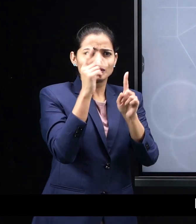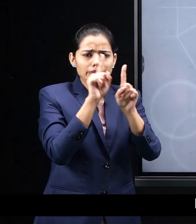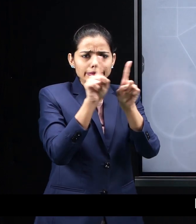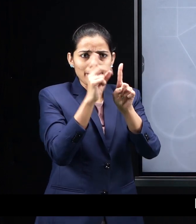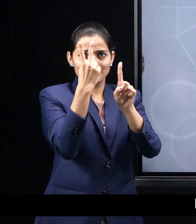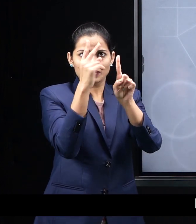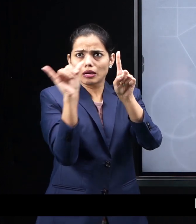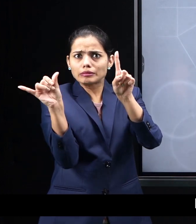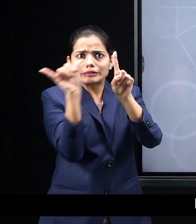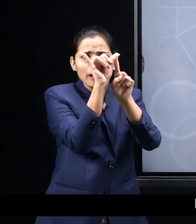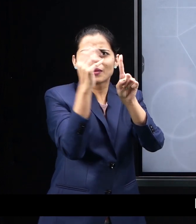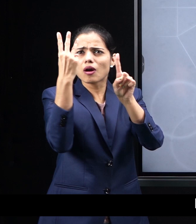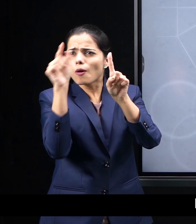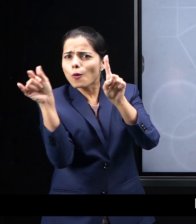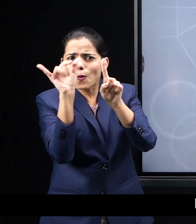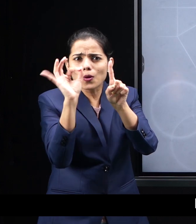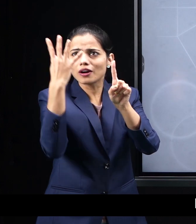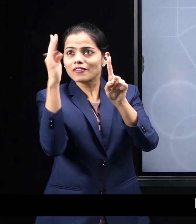Intersection of two sets.